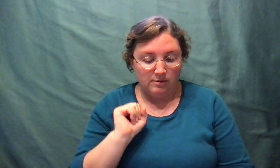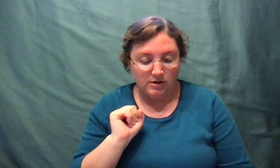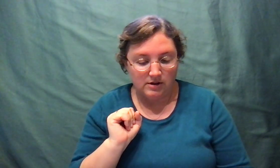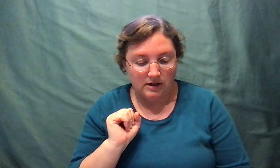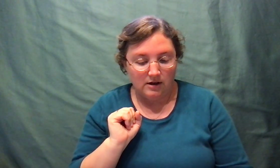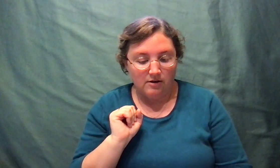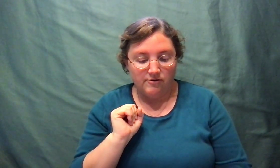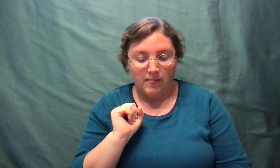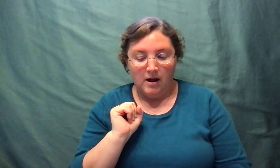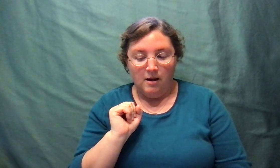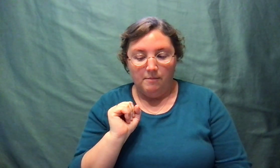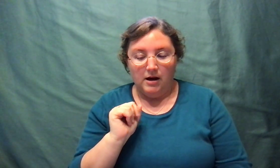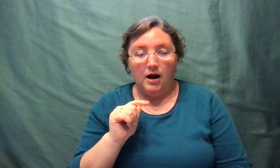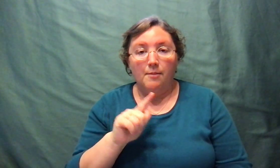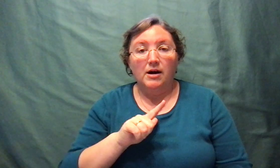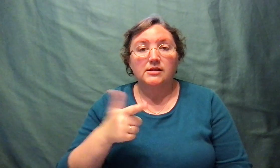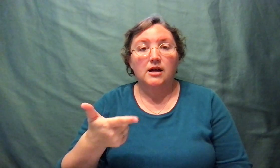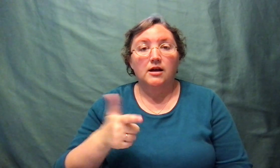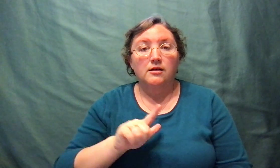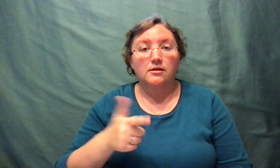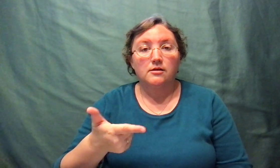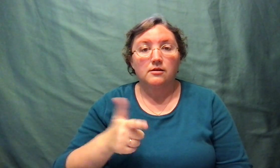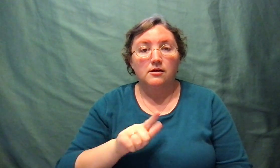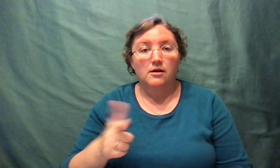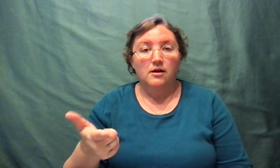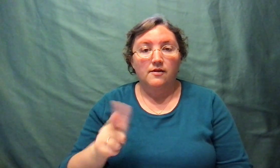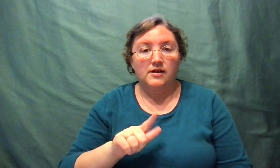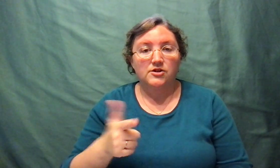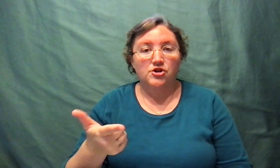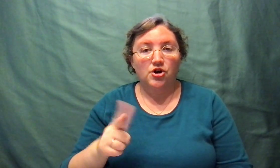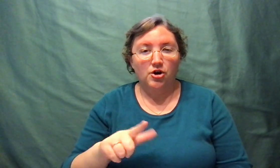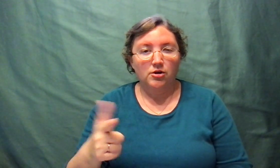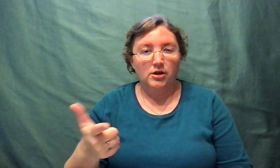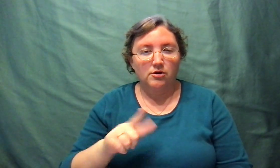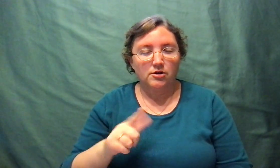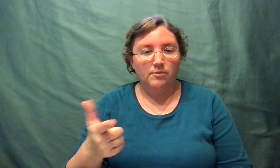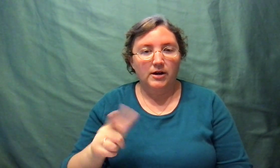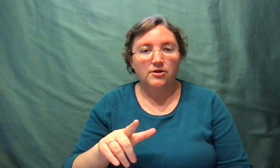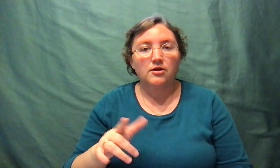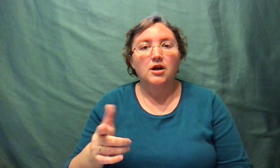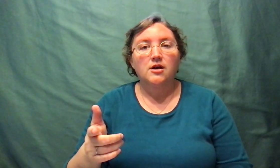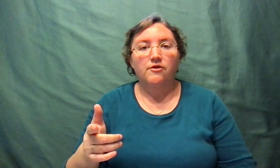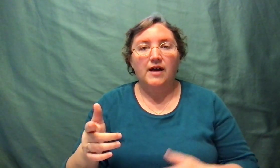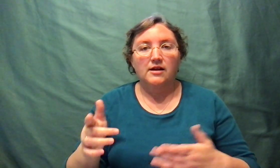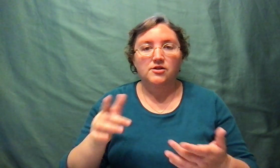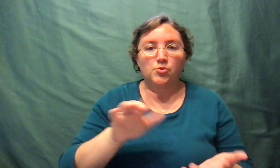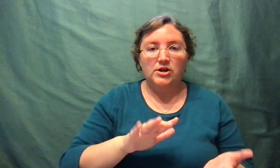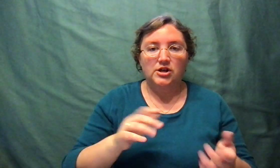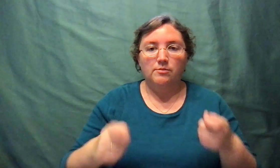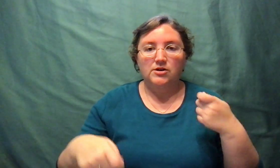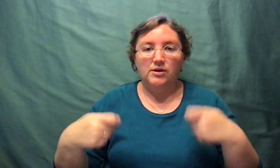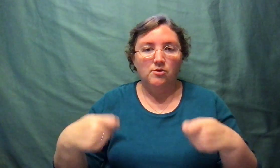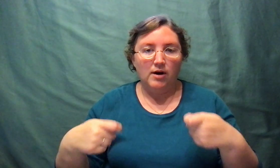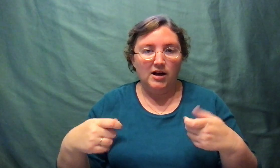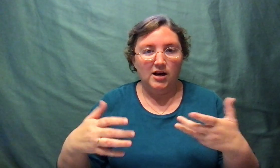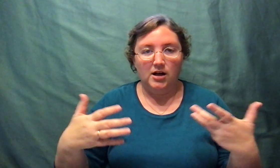just thinking of. But I might sign this turn, your turn, my turn, for that switching between the right and left